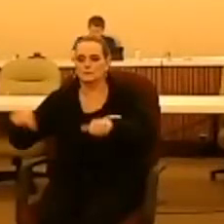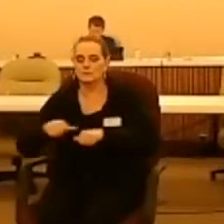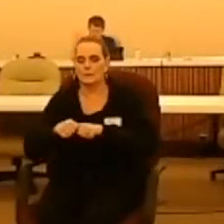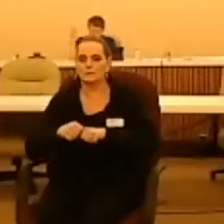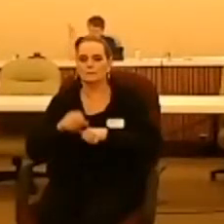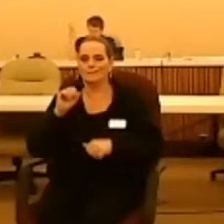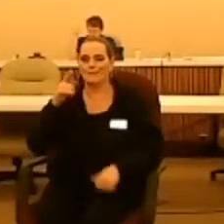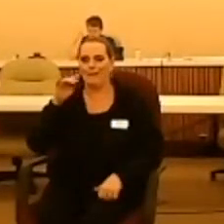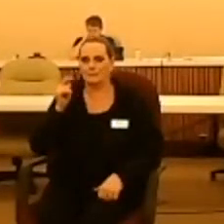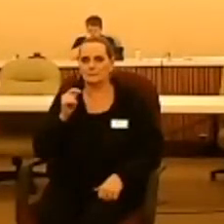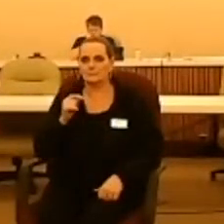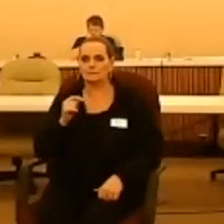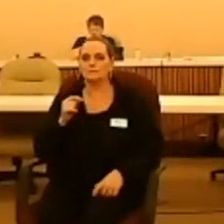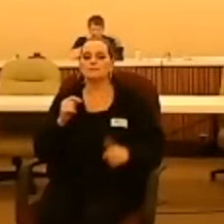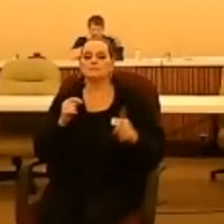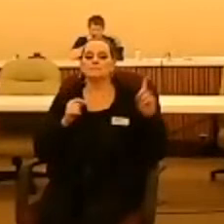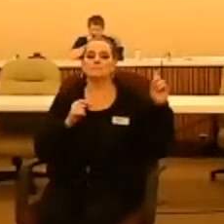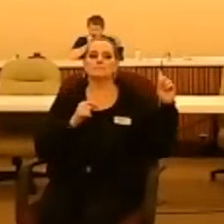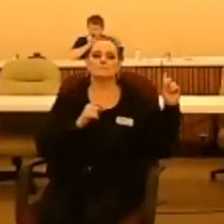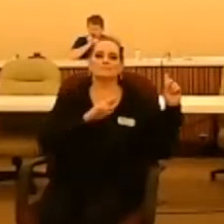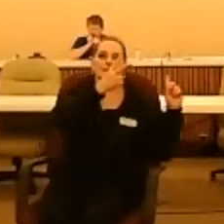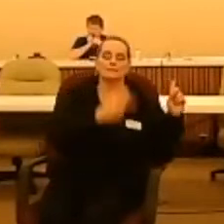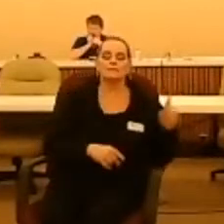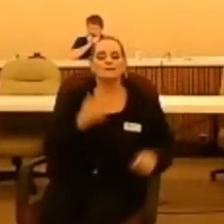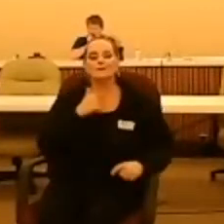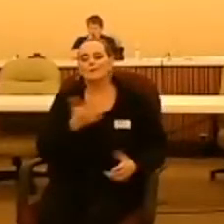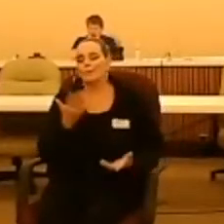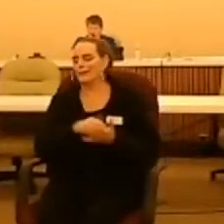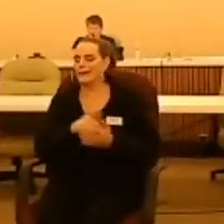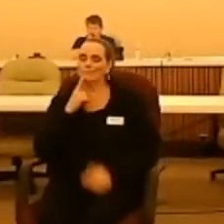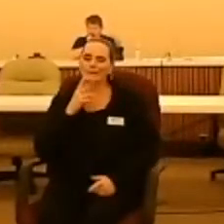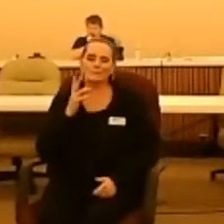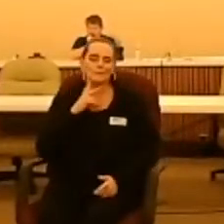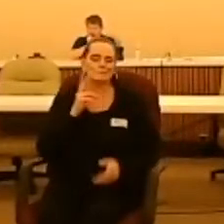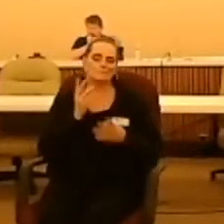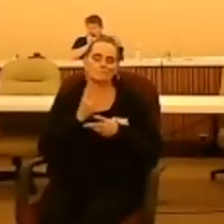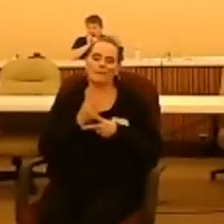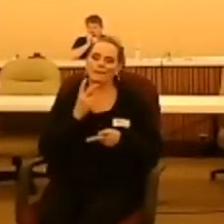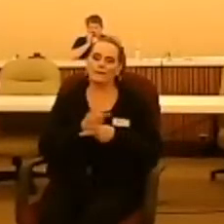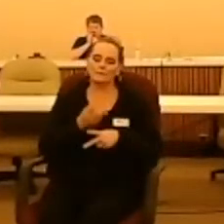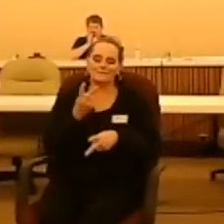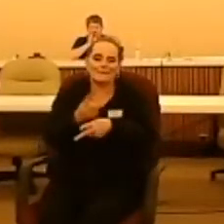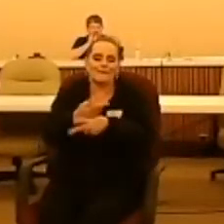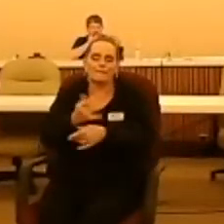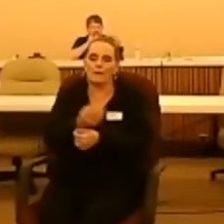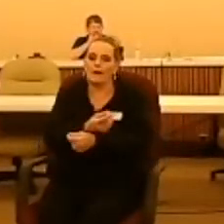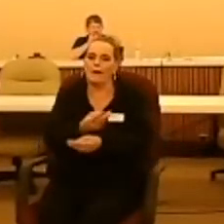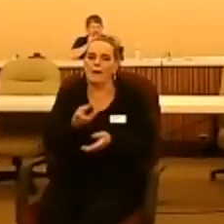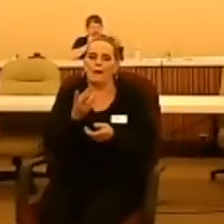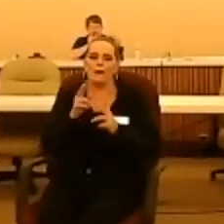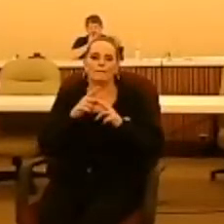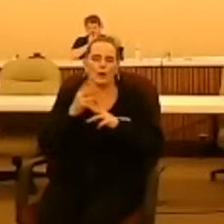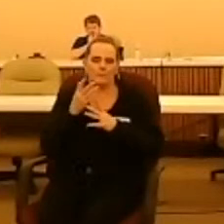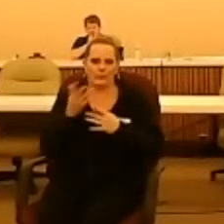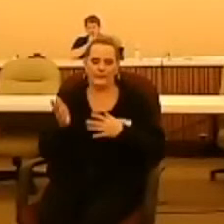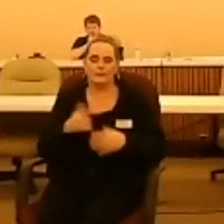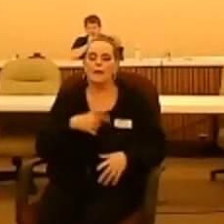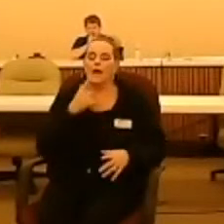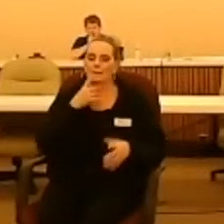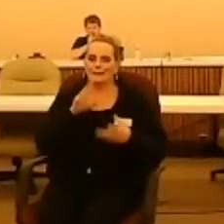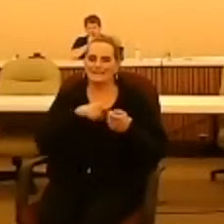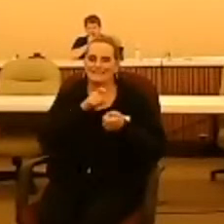So again, just looking to clean up a couple things, make it very crystal clear as to how